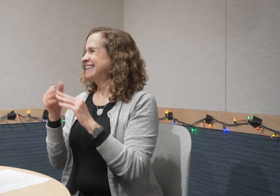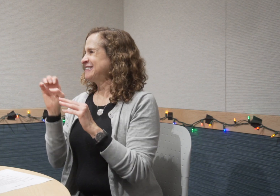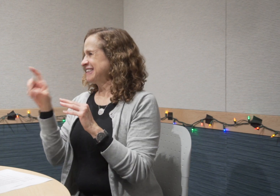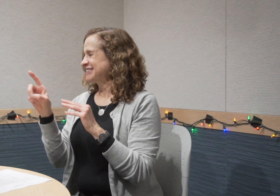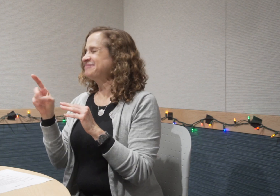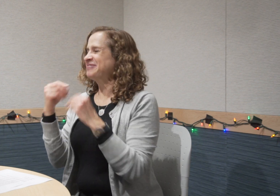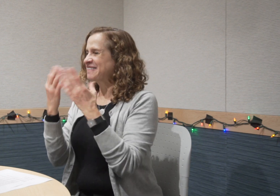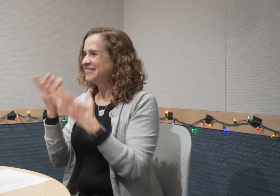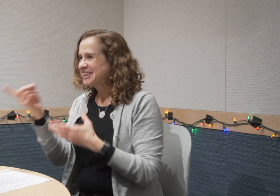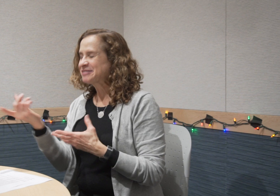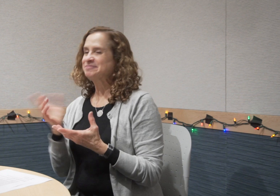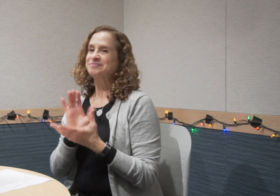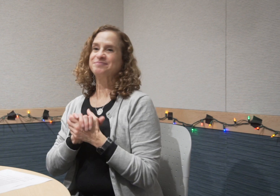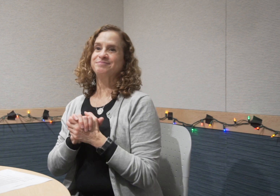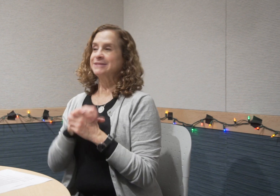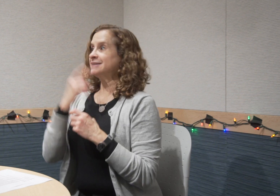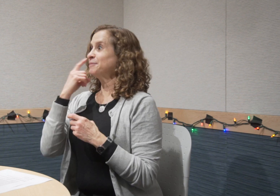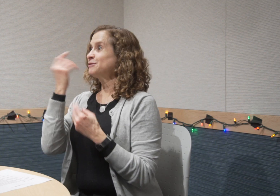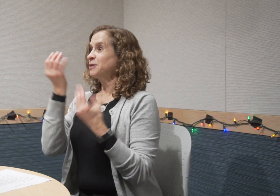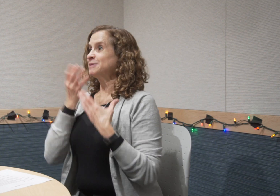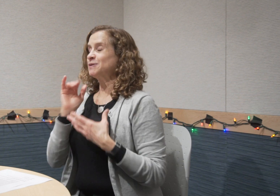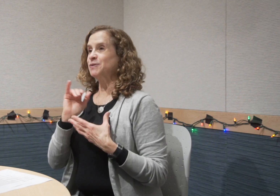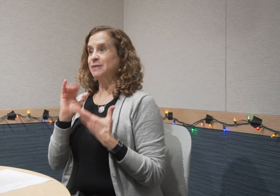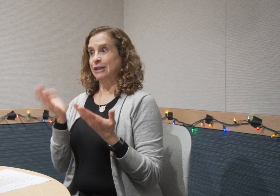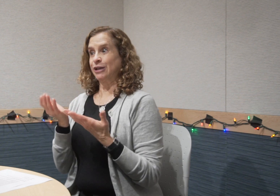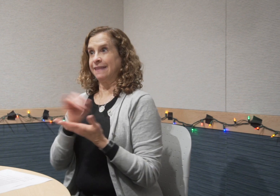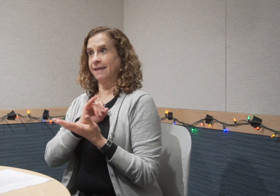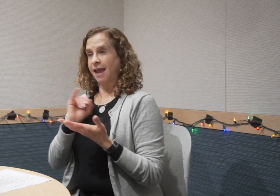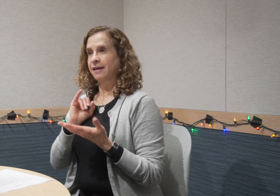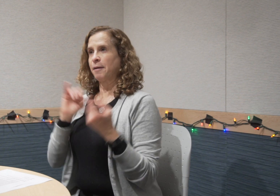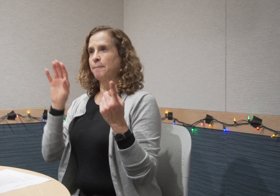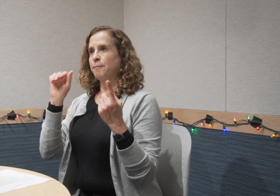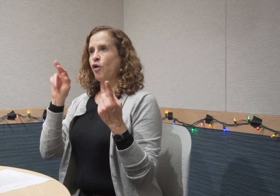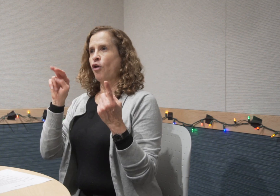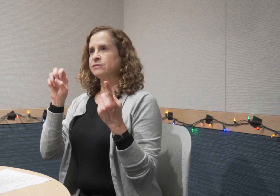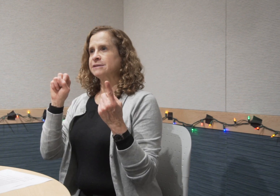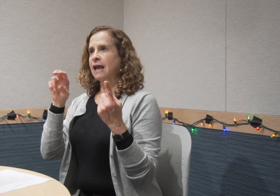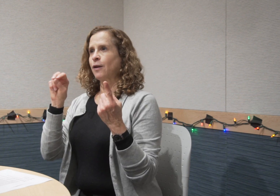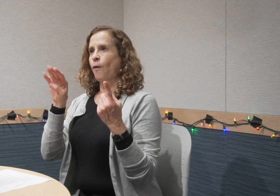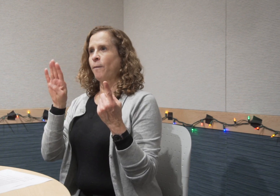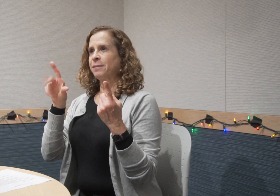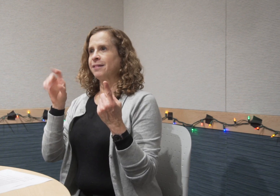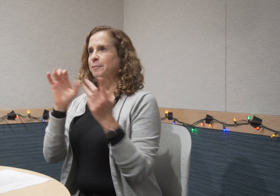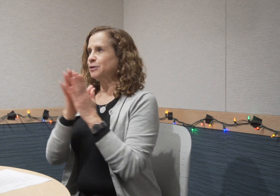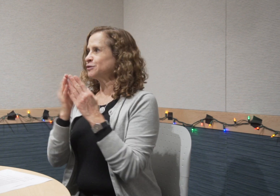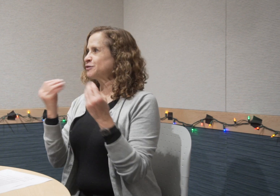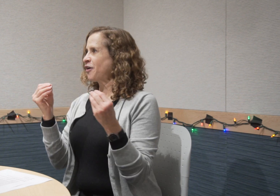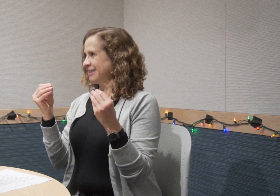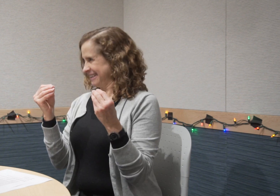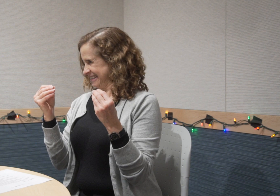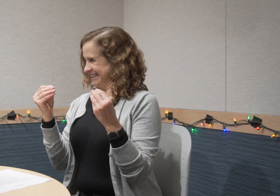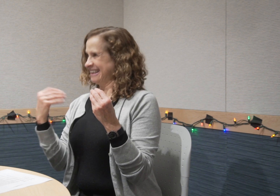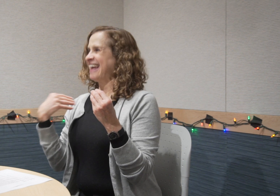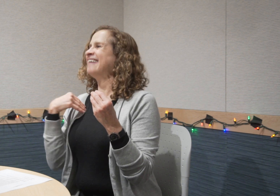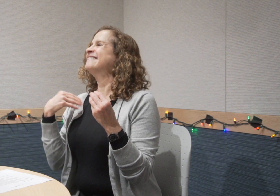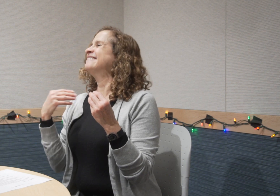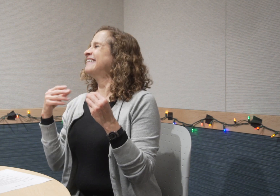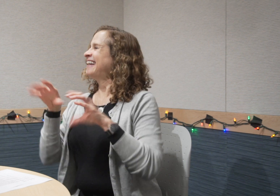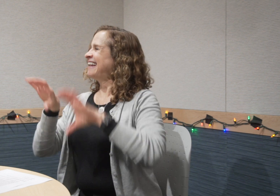adults right in the community. It's a community education course, and they told me that here in Ithaca, Barnes & Noble, the bookstore,